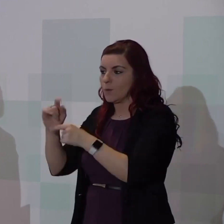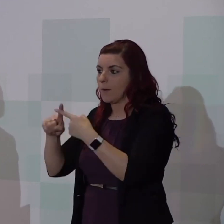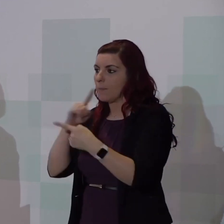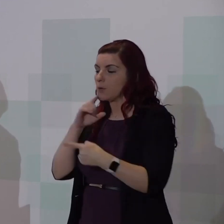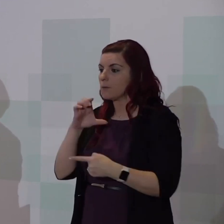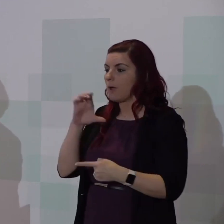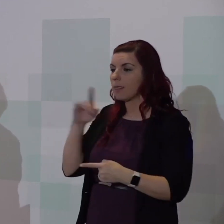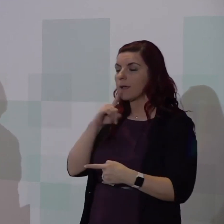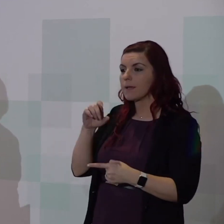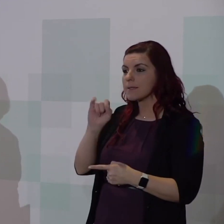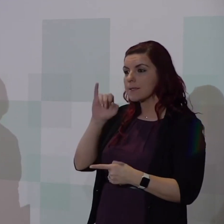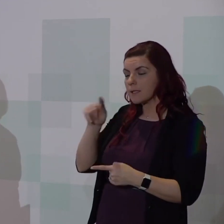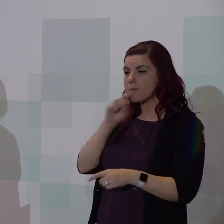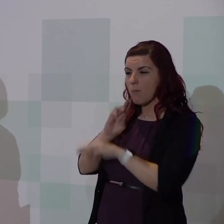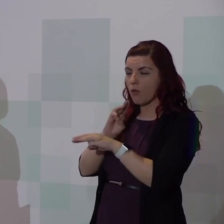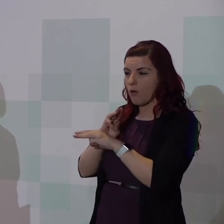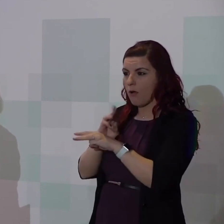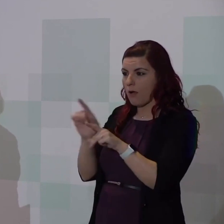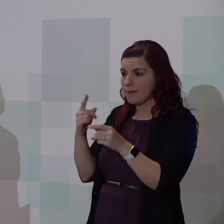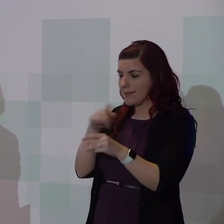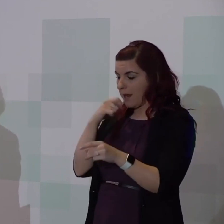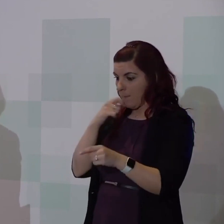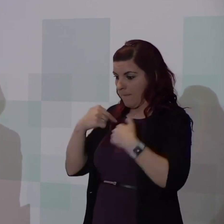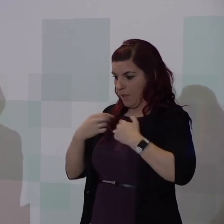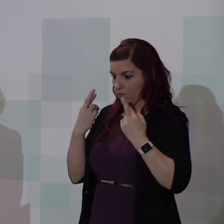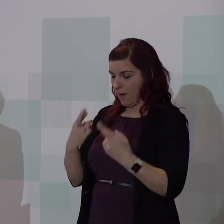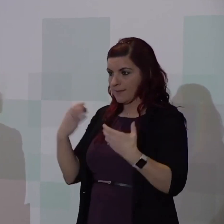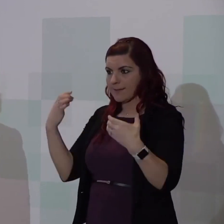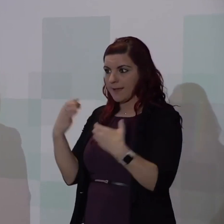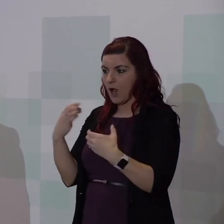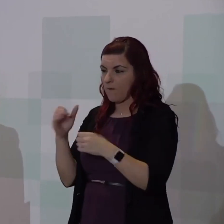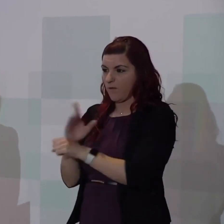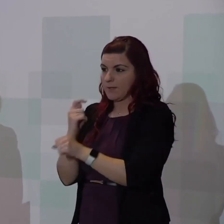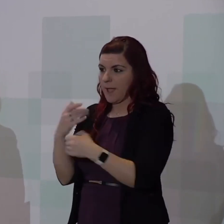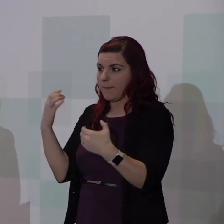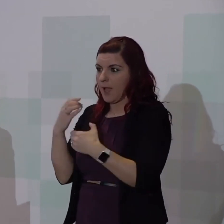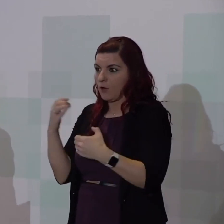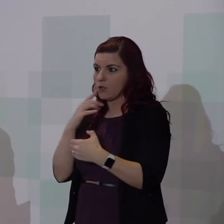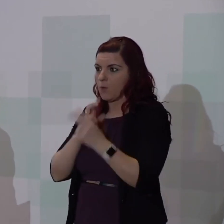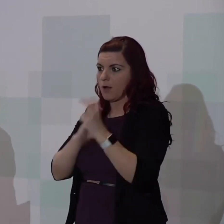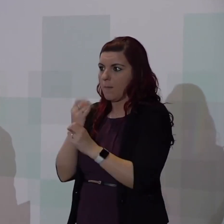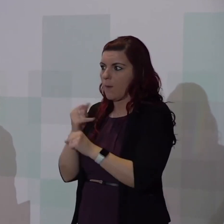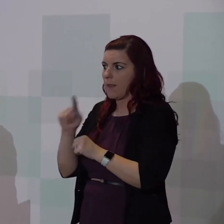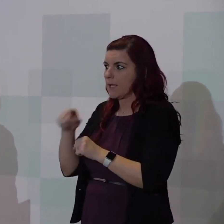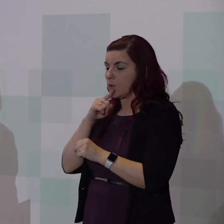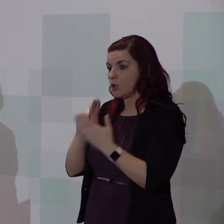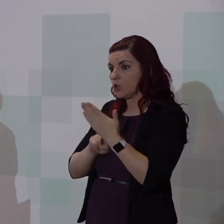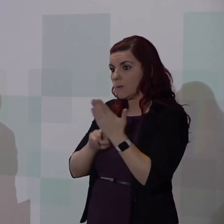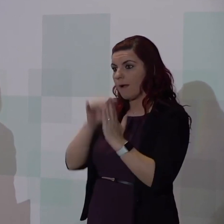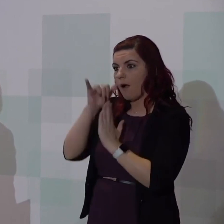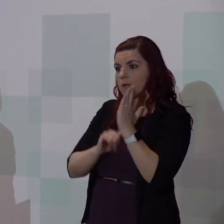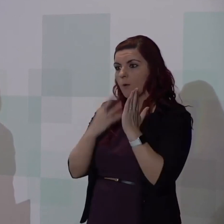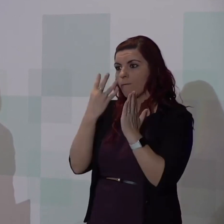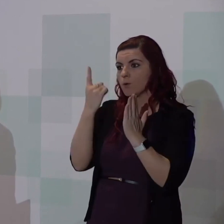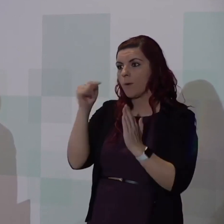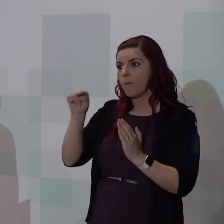also arguing that her rights as a carer, a full-time carer, and she was drawing on Article 41.2, should be